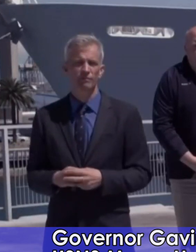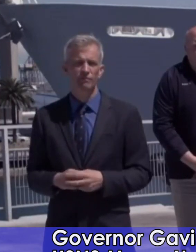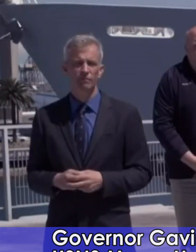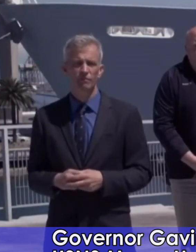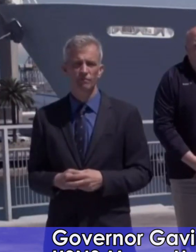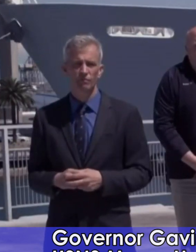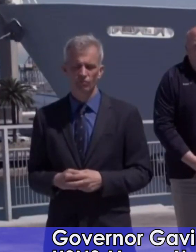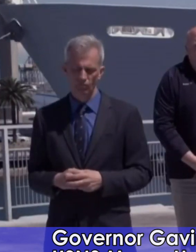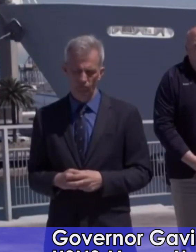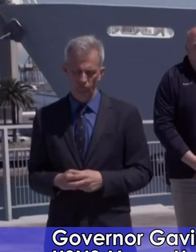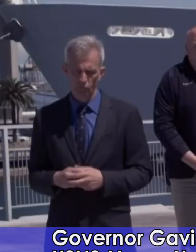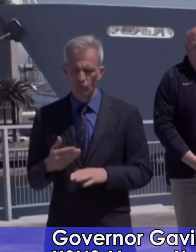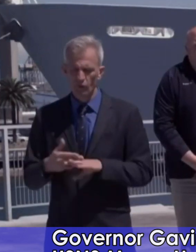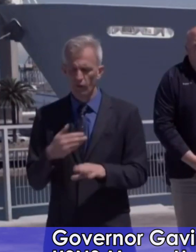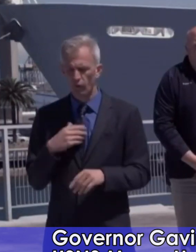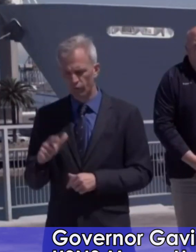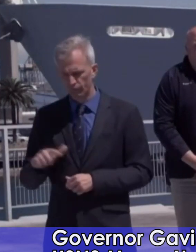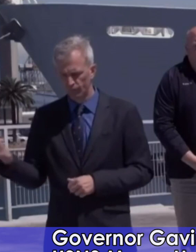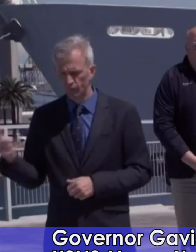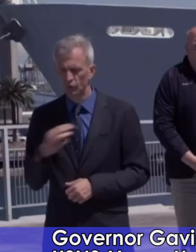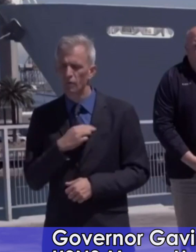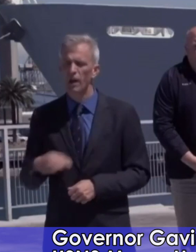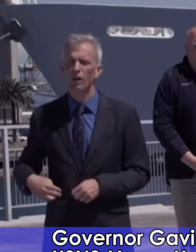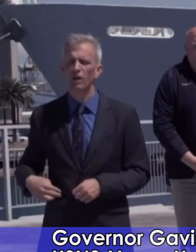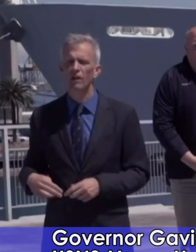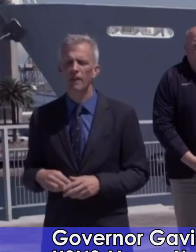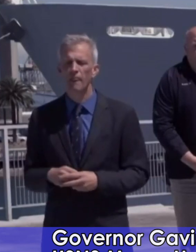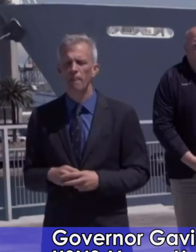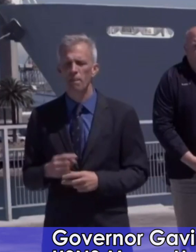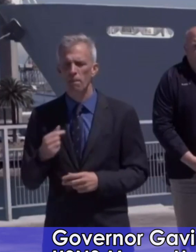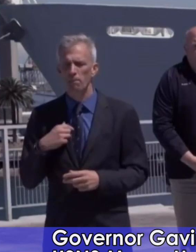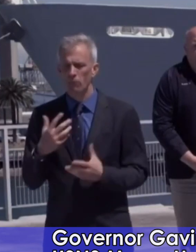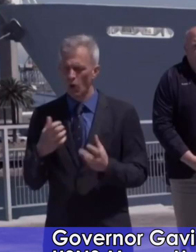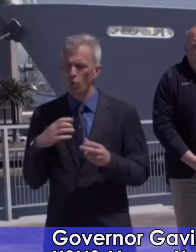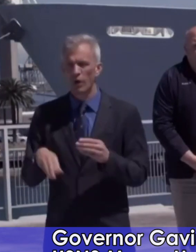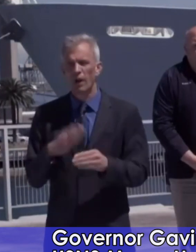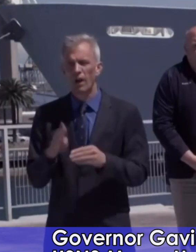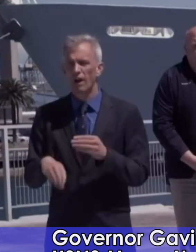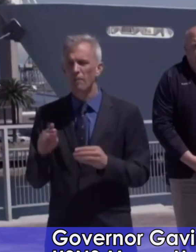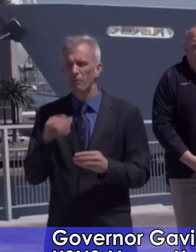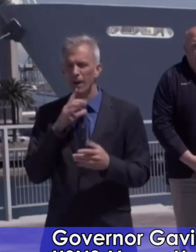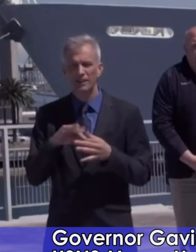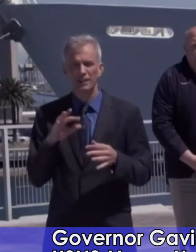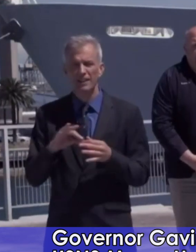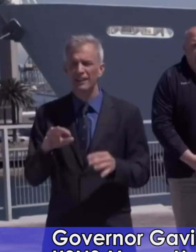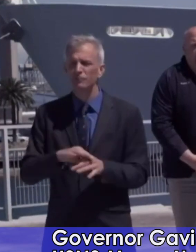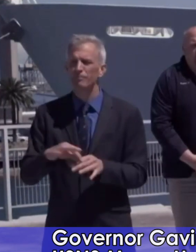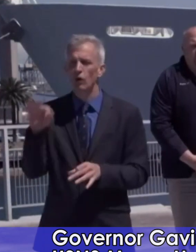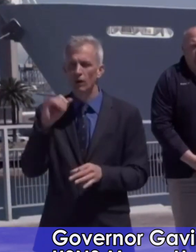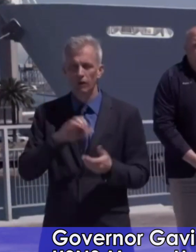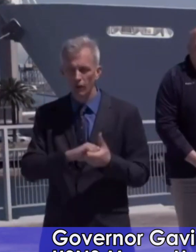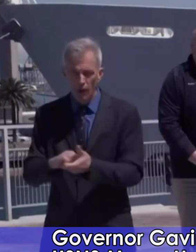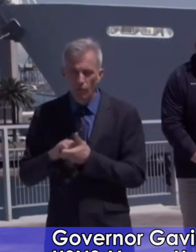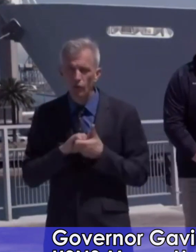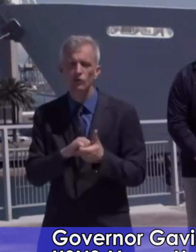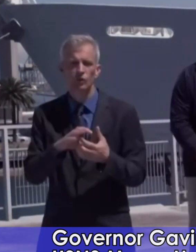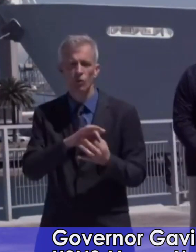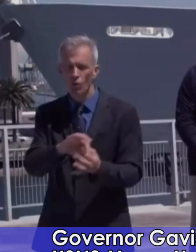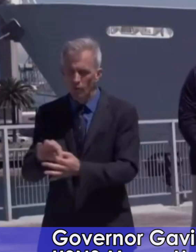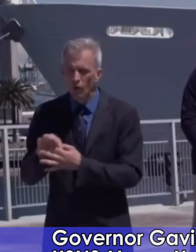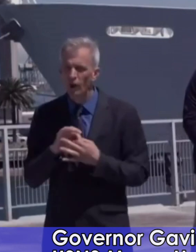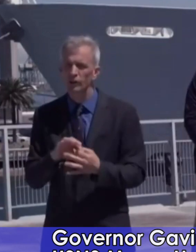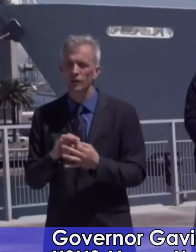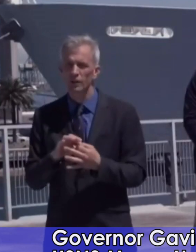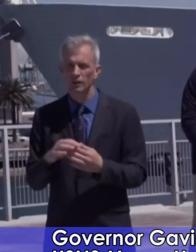close before I pass it over to Mayor Garcetti by just saying this: the spirit of collaboration, the spirit of cooperation